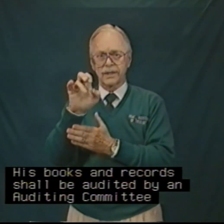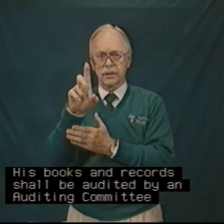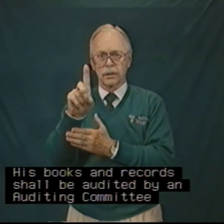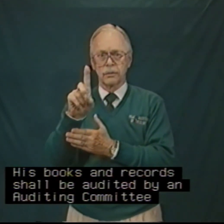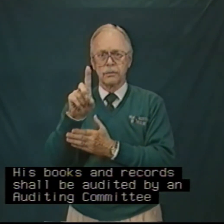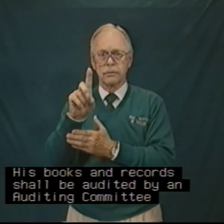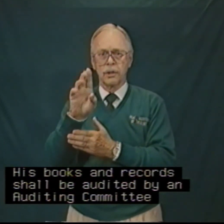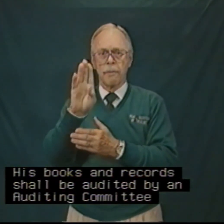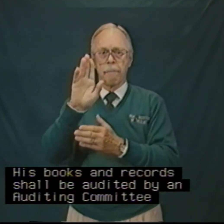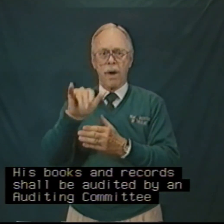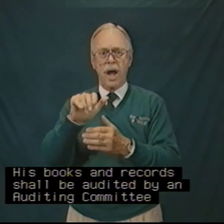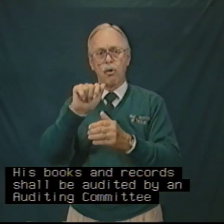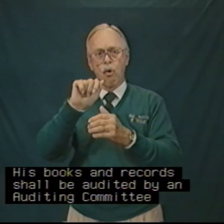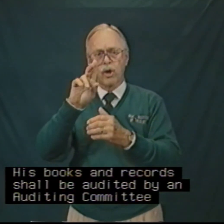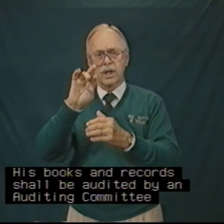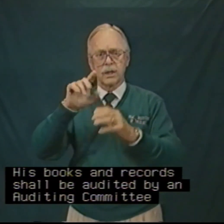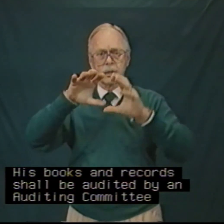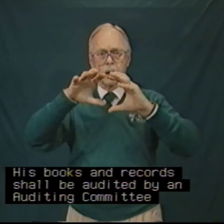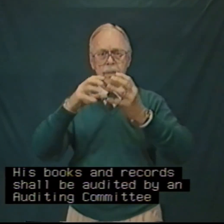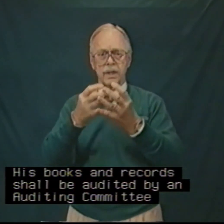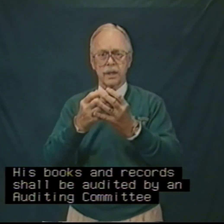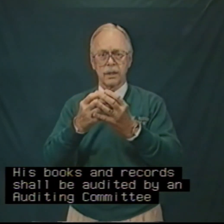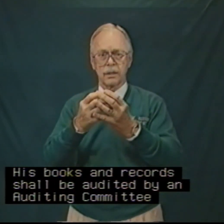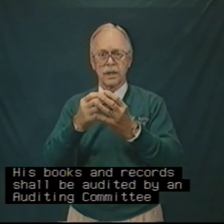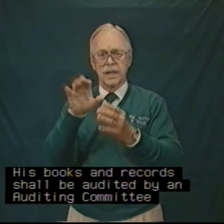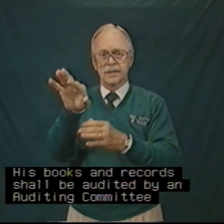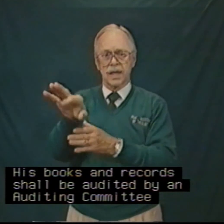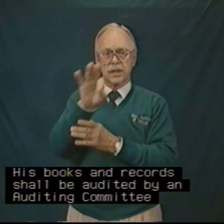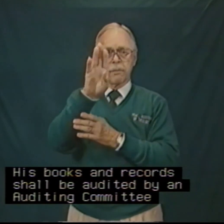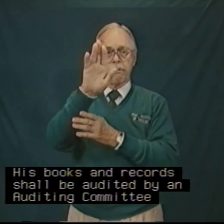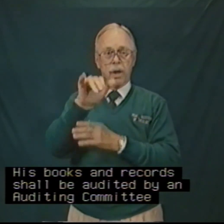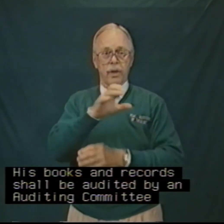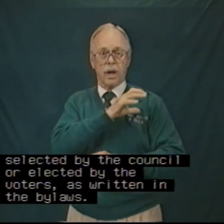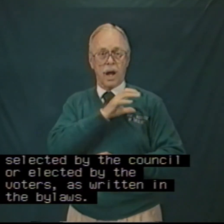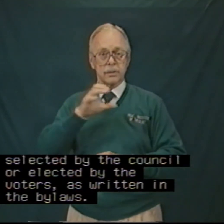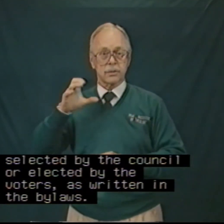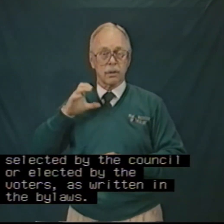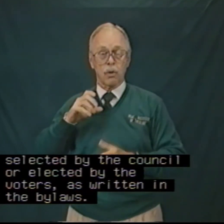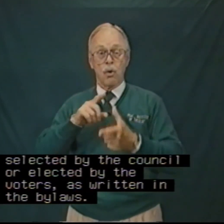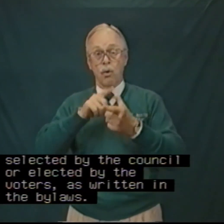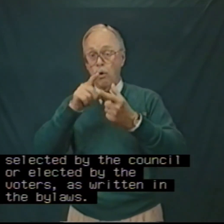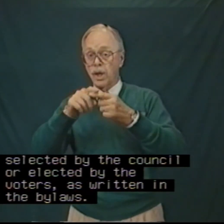responsible for training his successor in how to run the job as treasurer.